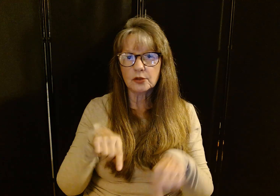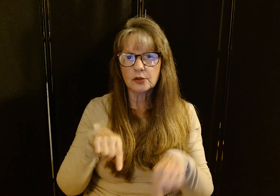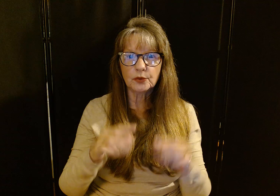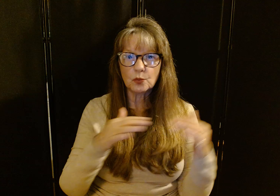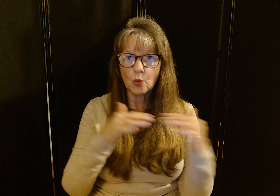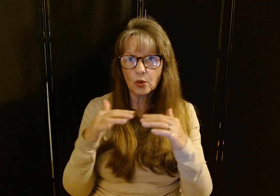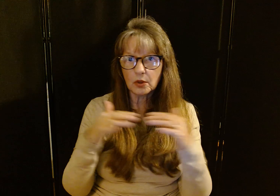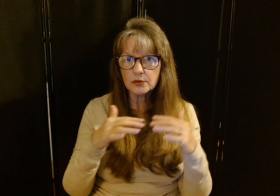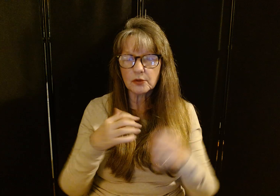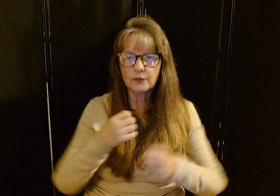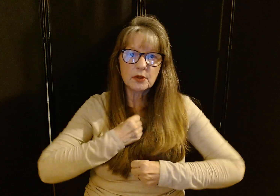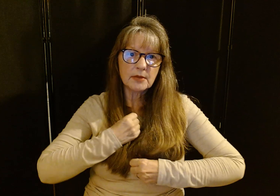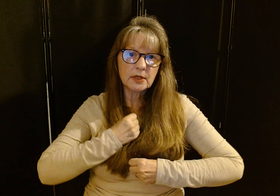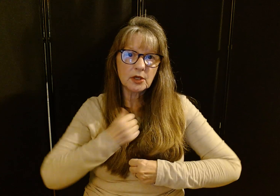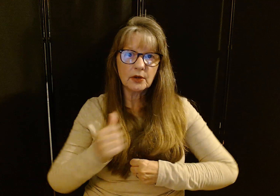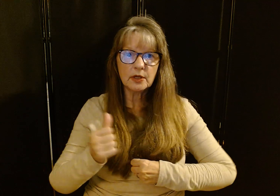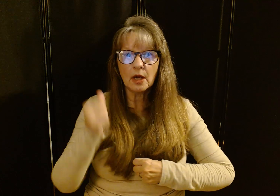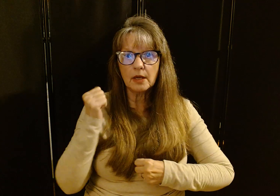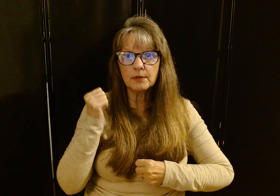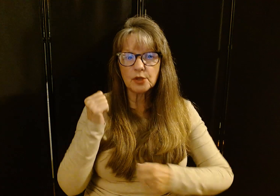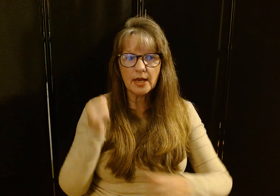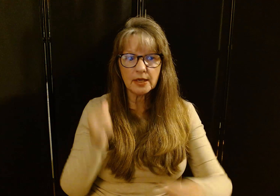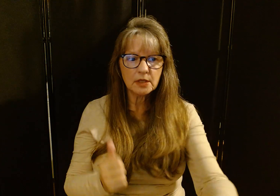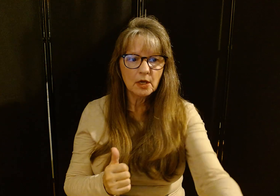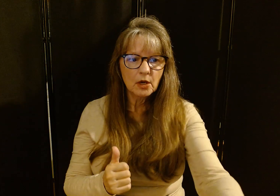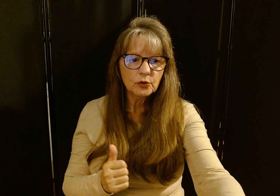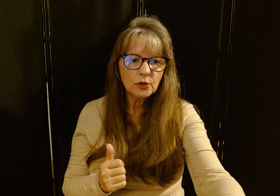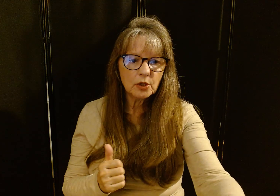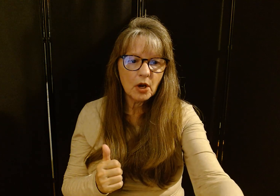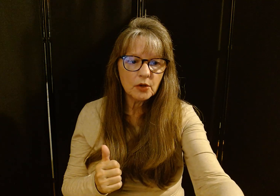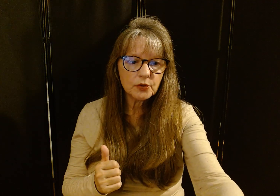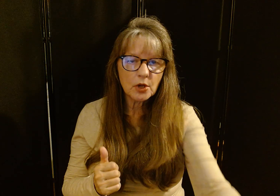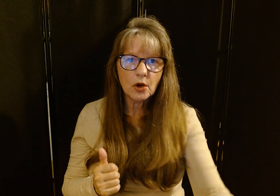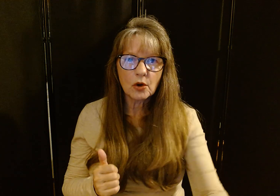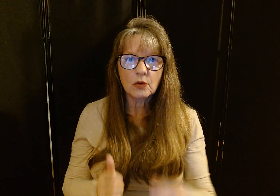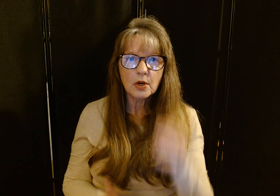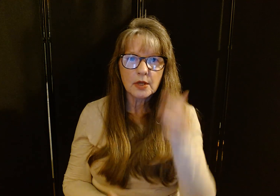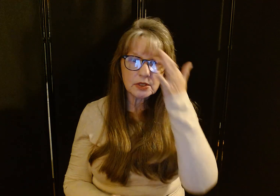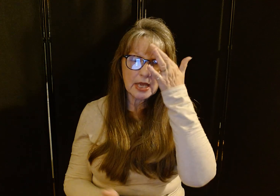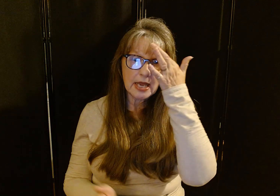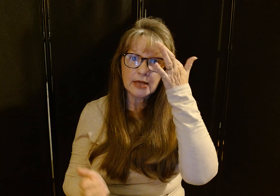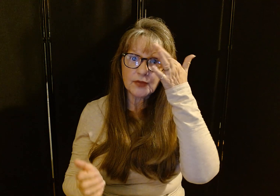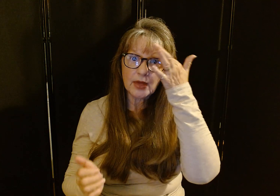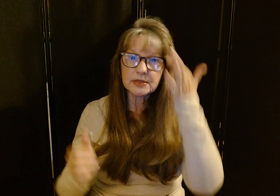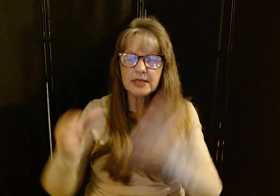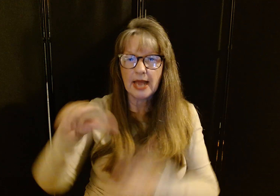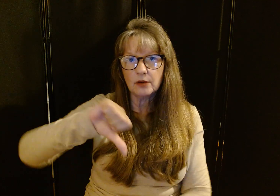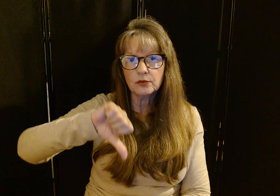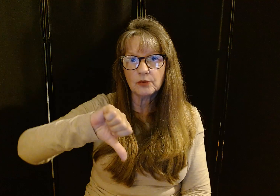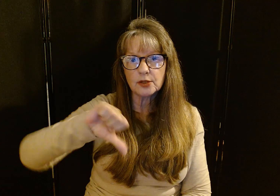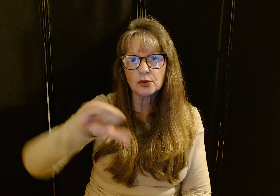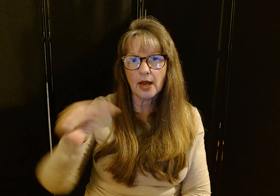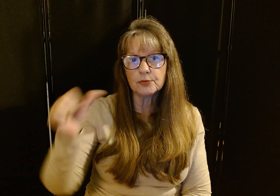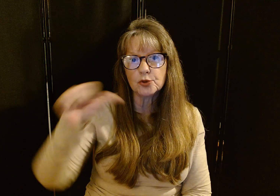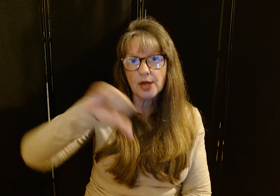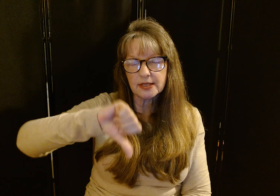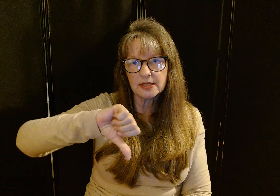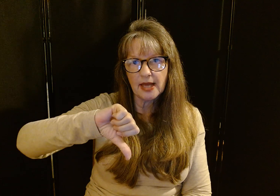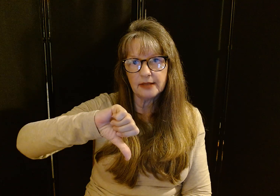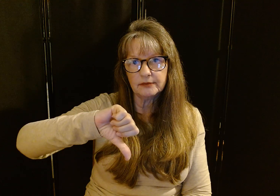during war. So if you're in the military, I object. You could also say a thumbs down, right? So I object to that. Like,